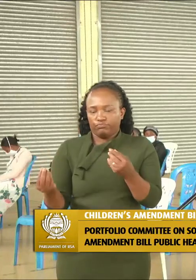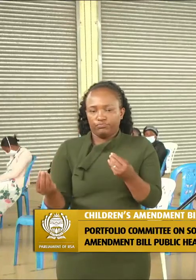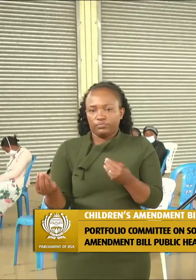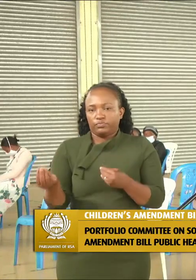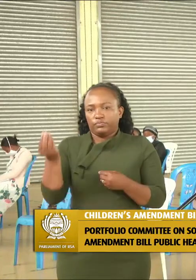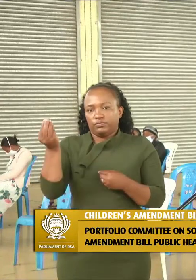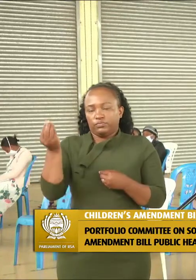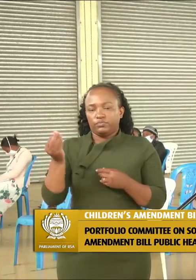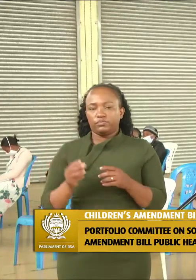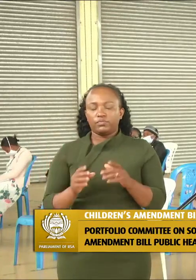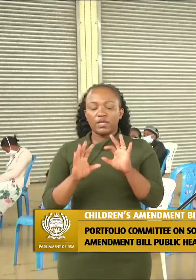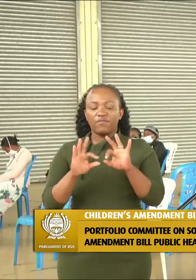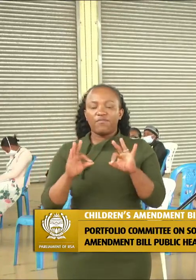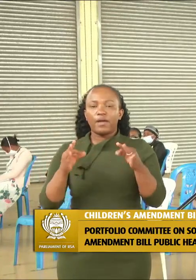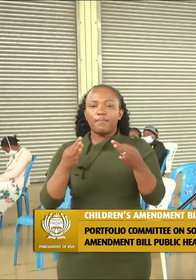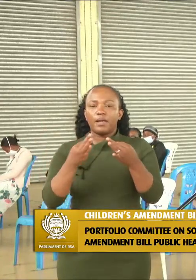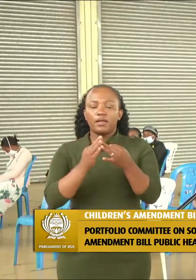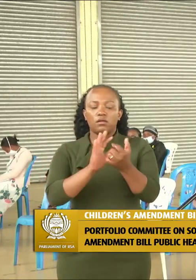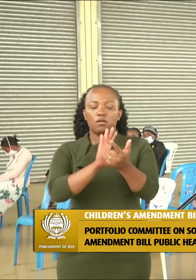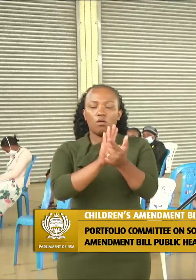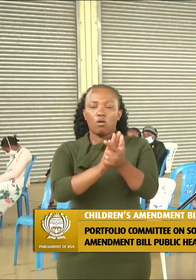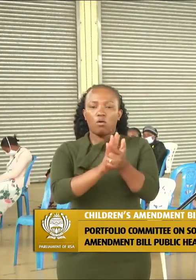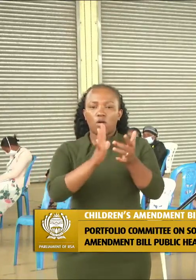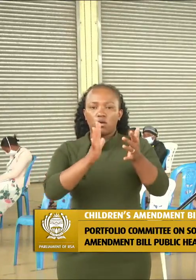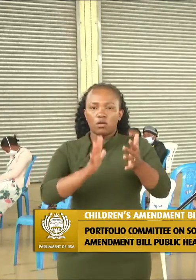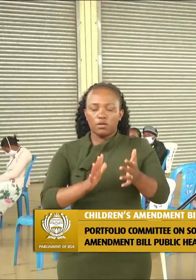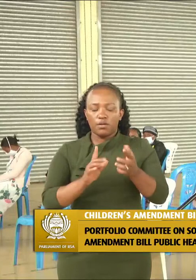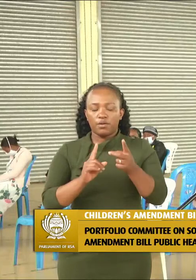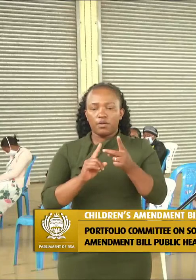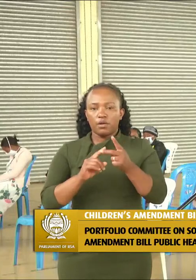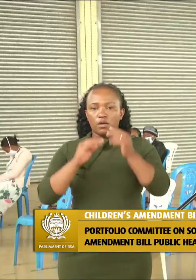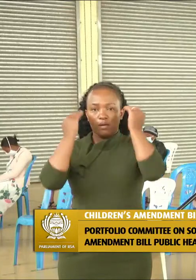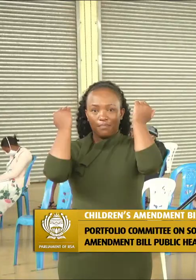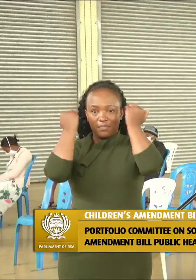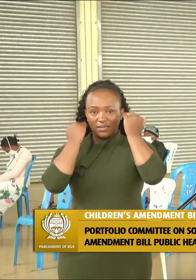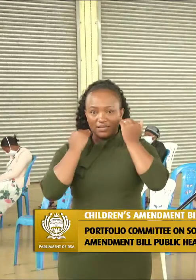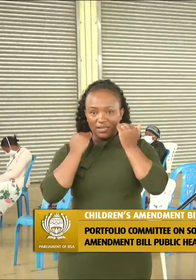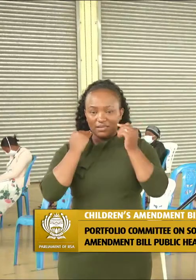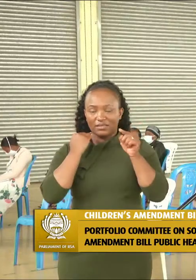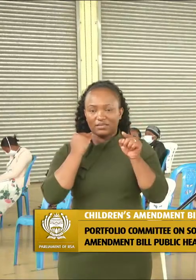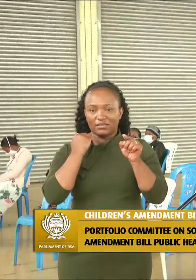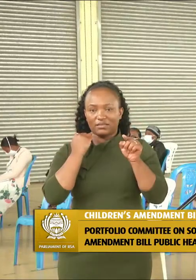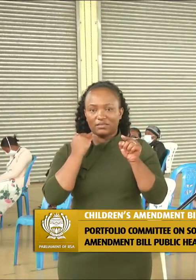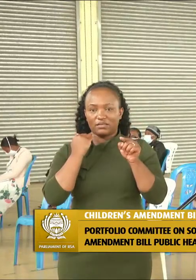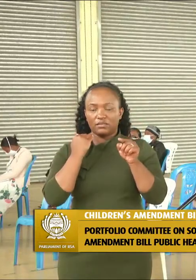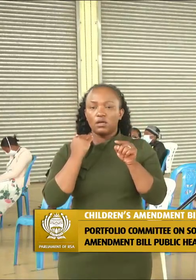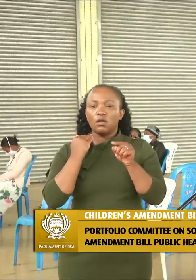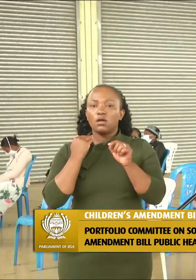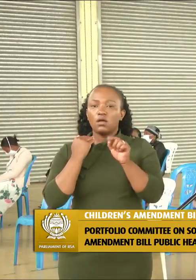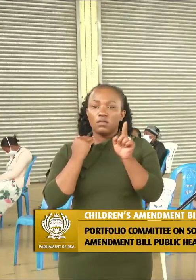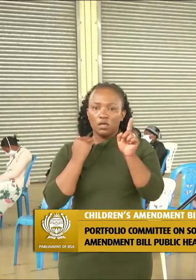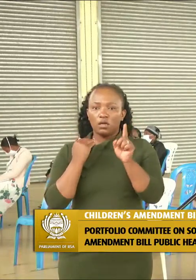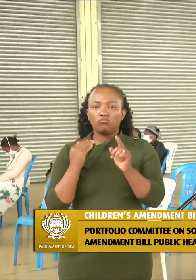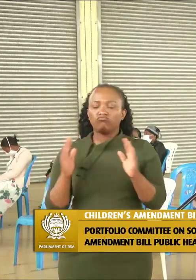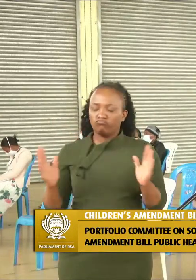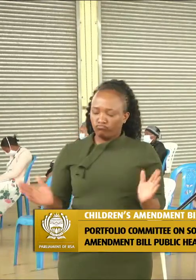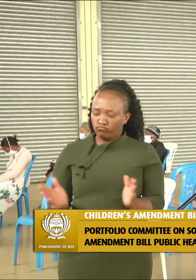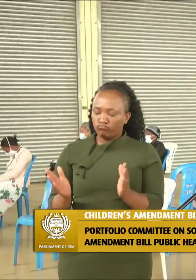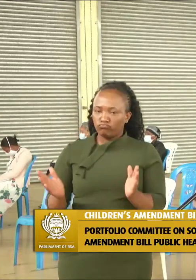family advocate, the lawyers, the magistrates, they promote